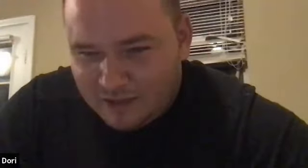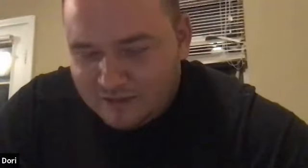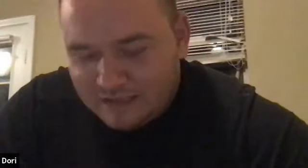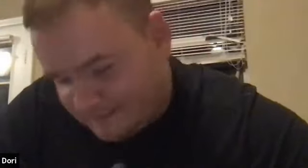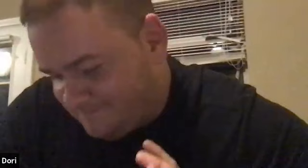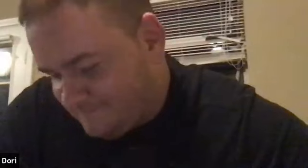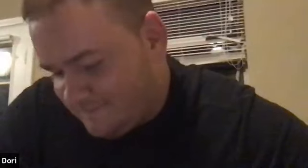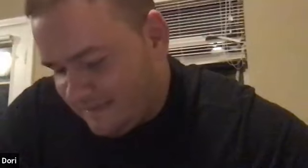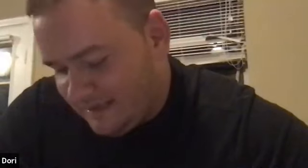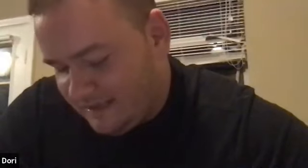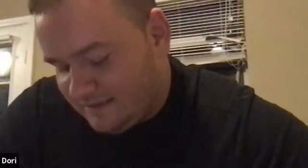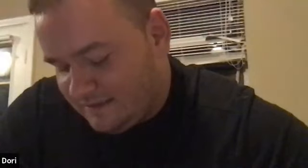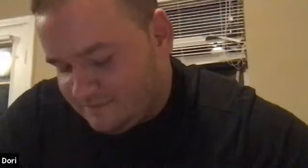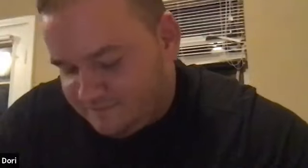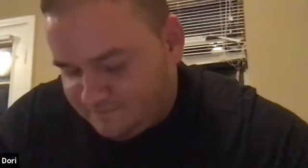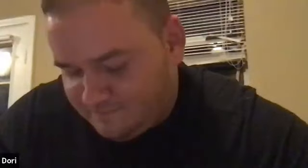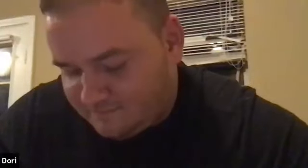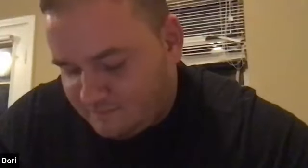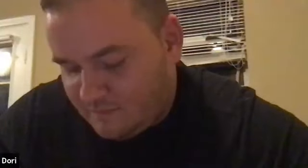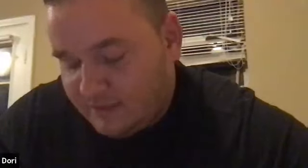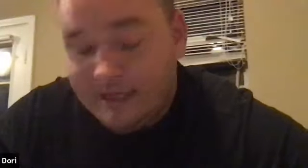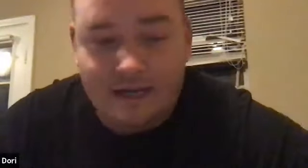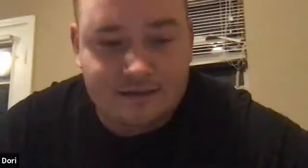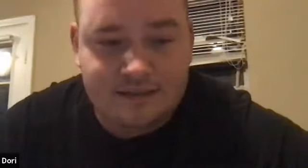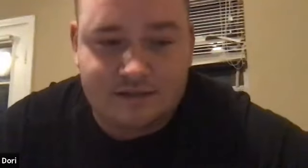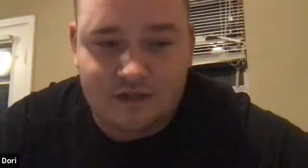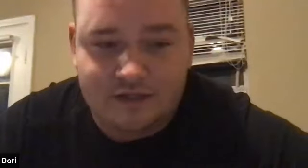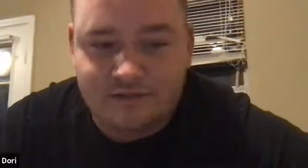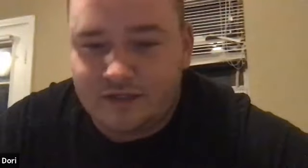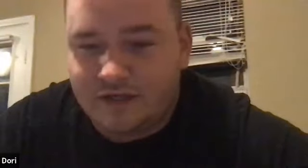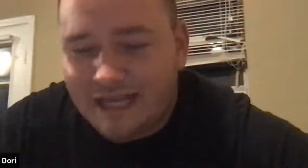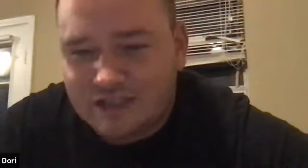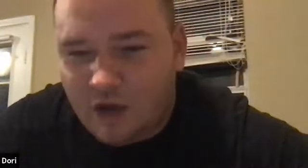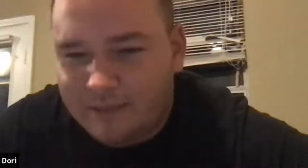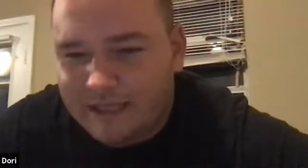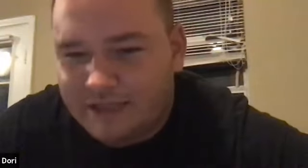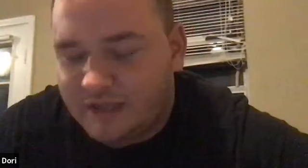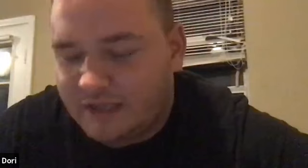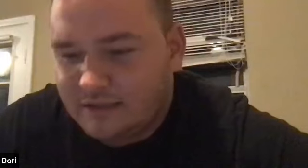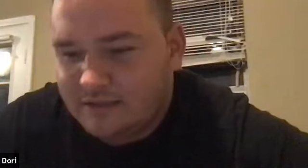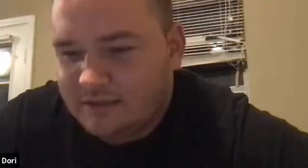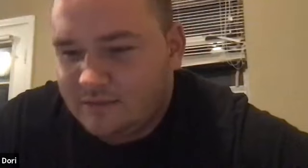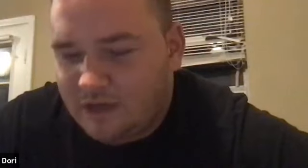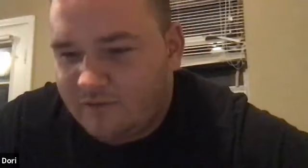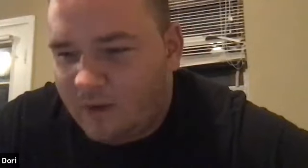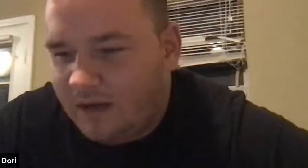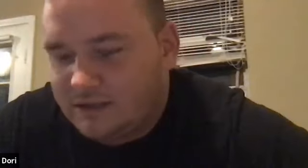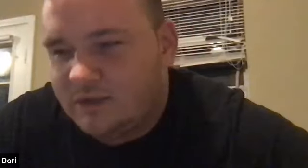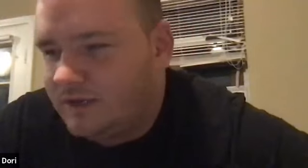do. Yep. And yeah, it's good. He's really good. He actually called me yesterday. We talked for a while. He's doing really